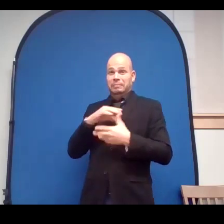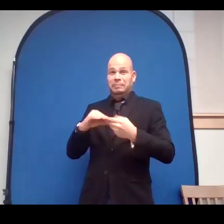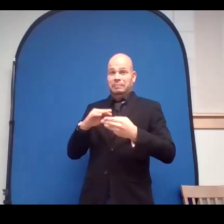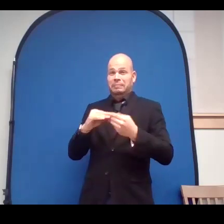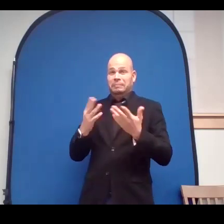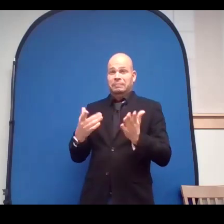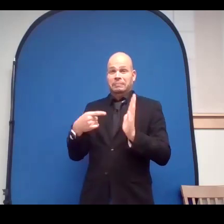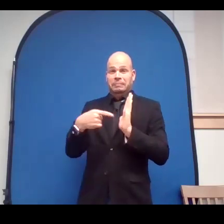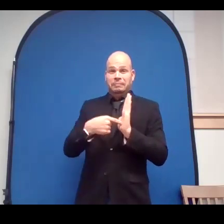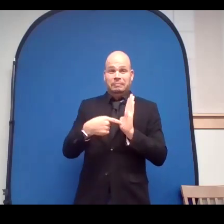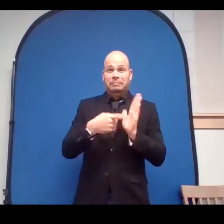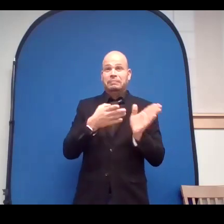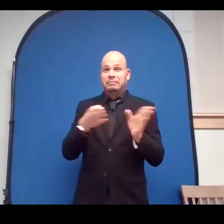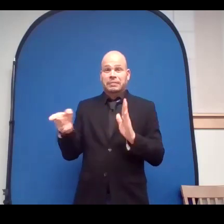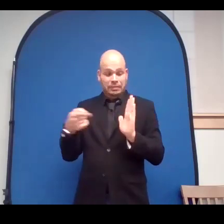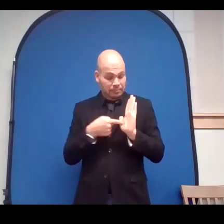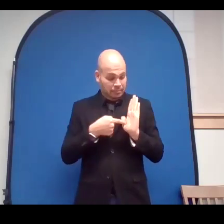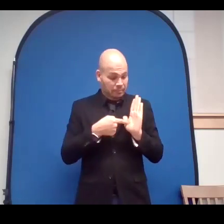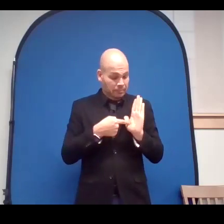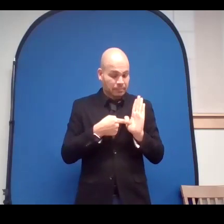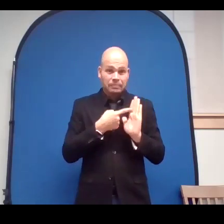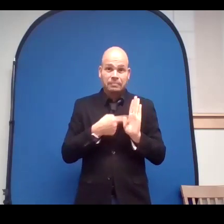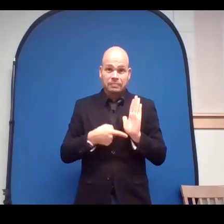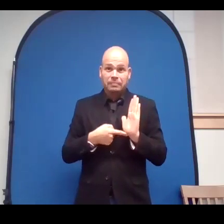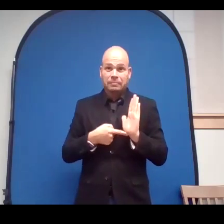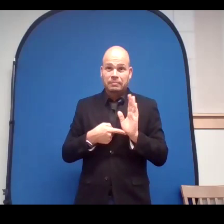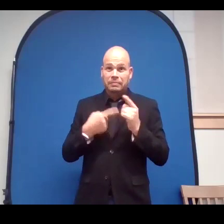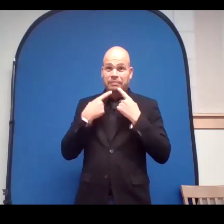enforcement experience, that families often have removed firearms, and it is